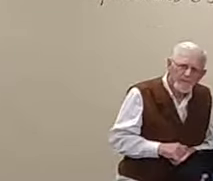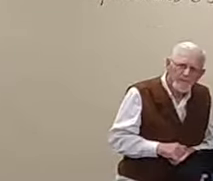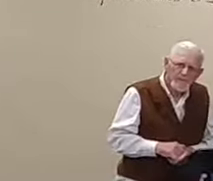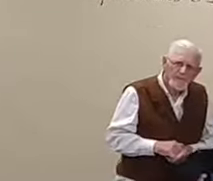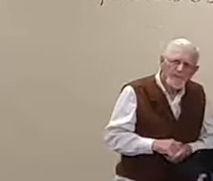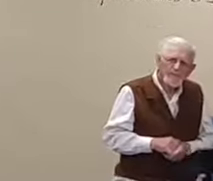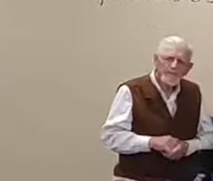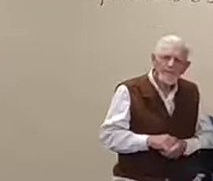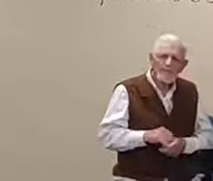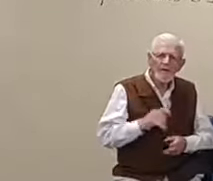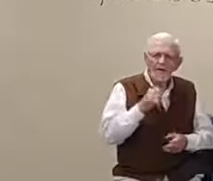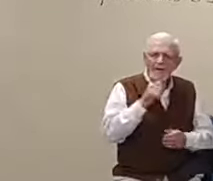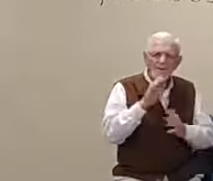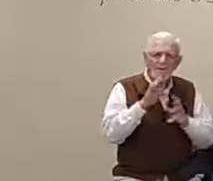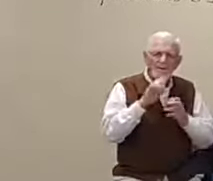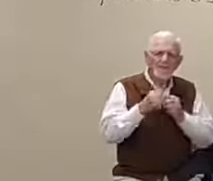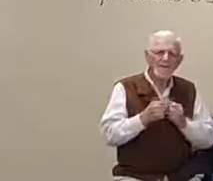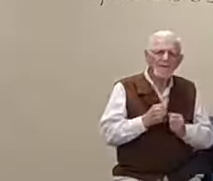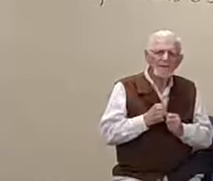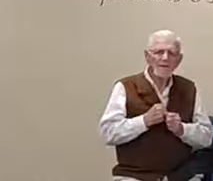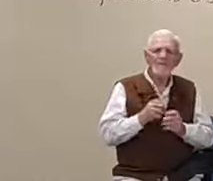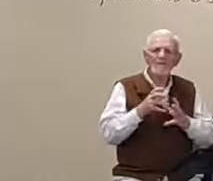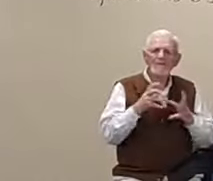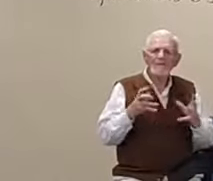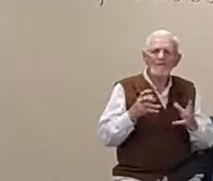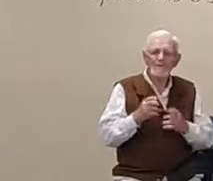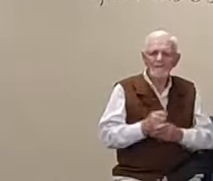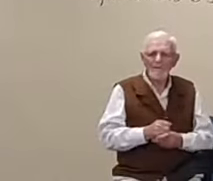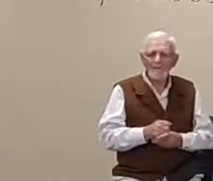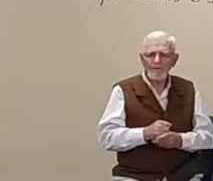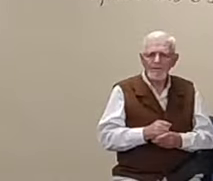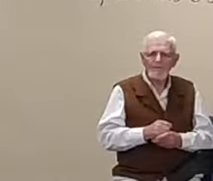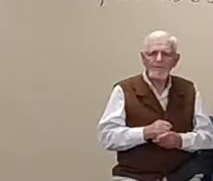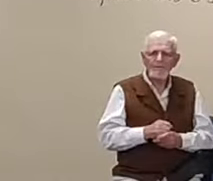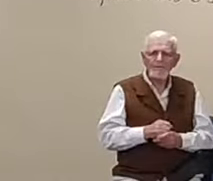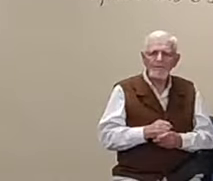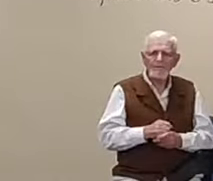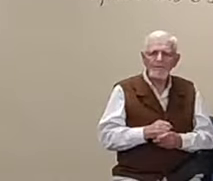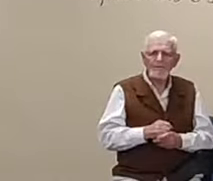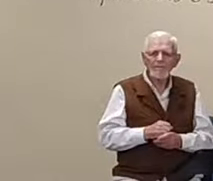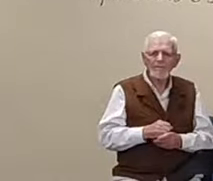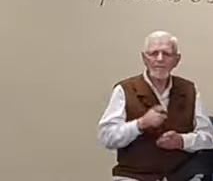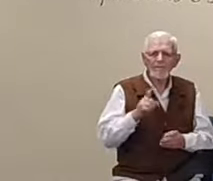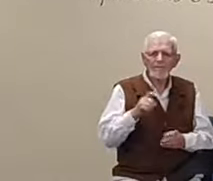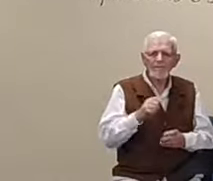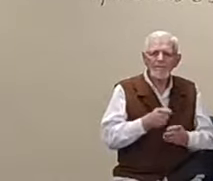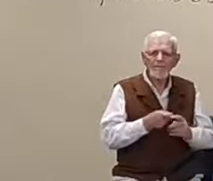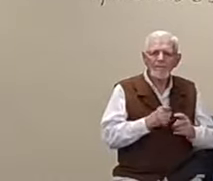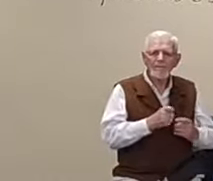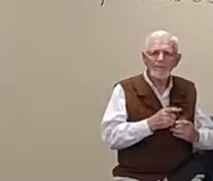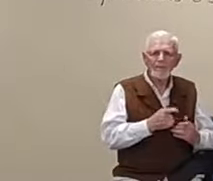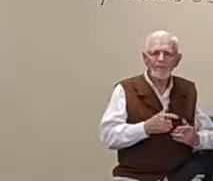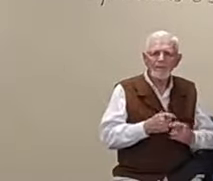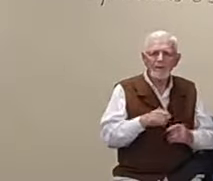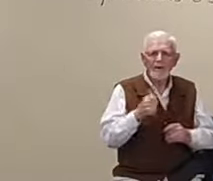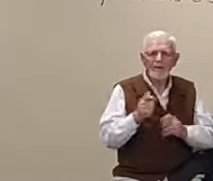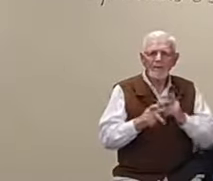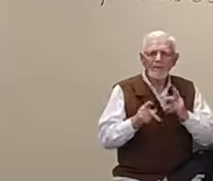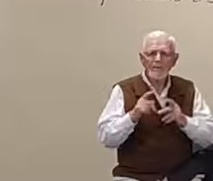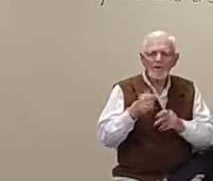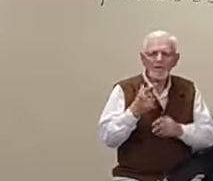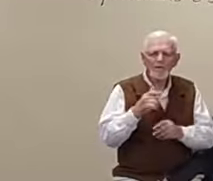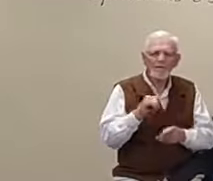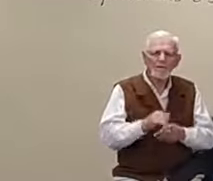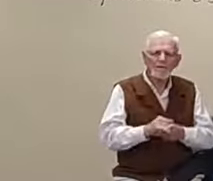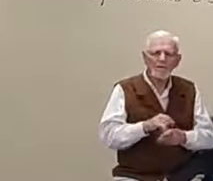And we don't talk about love a whole lot. Of course, you got to be, you know, hard, because the other people are talking about love all the